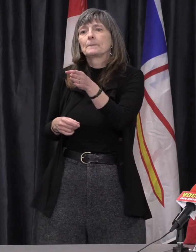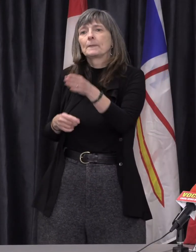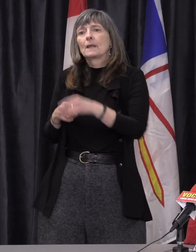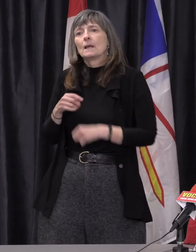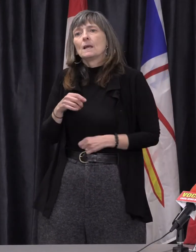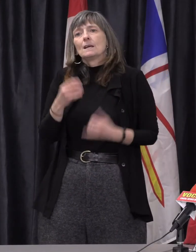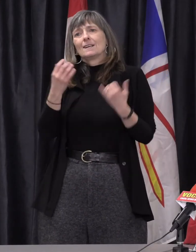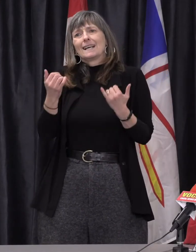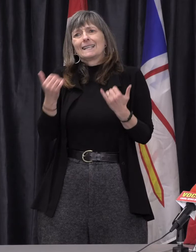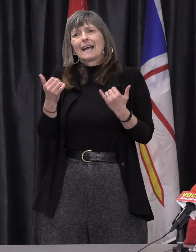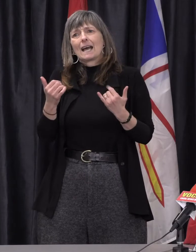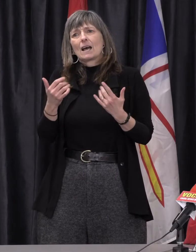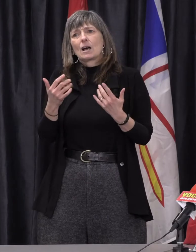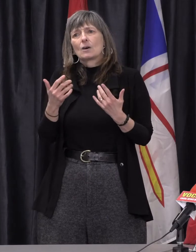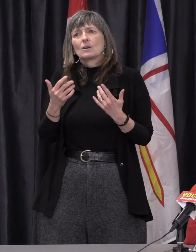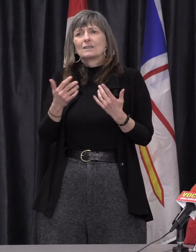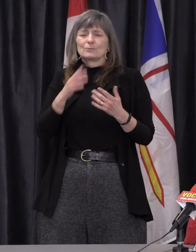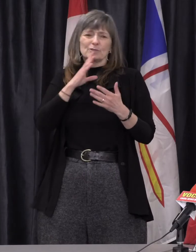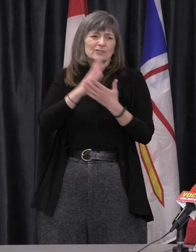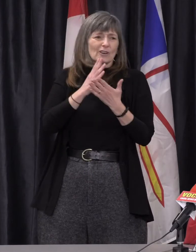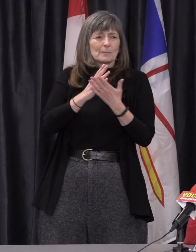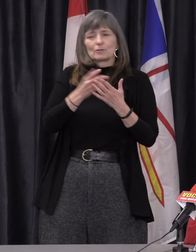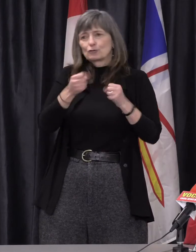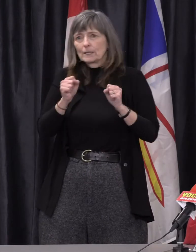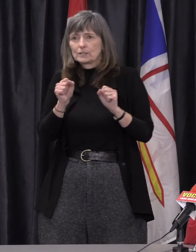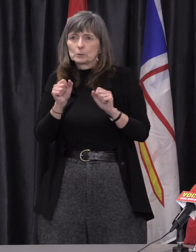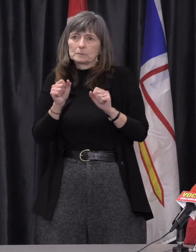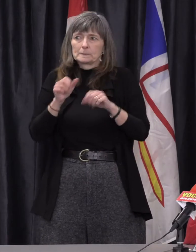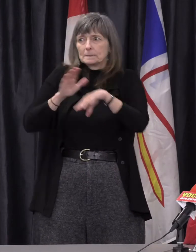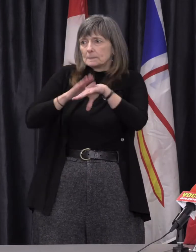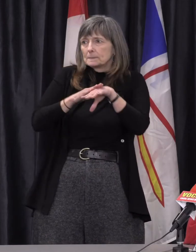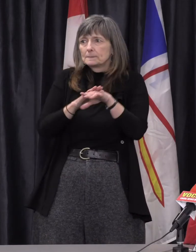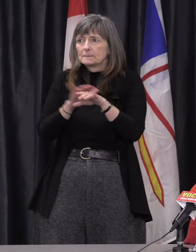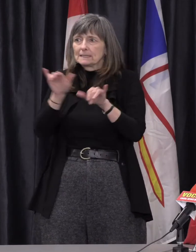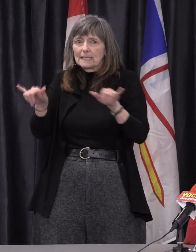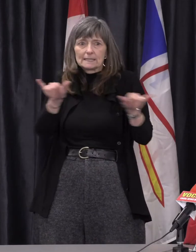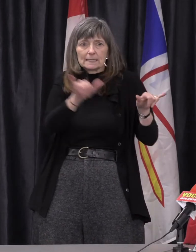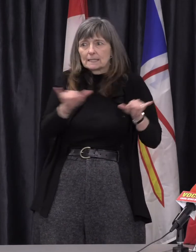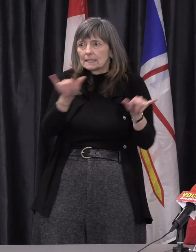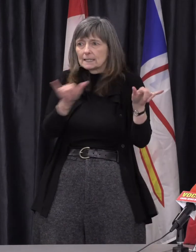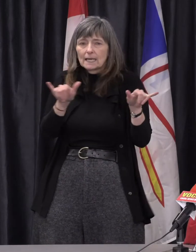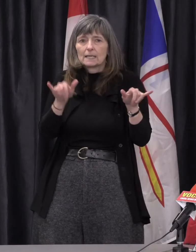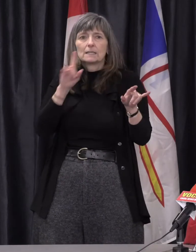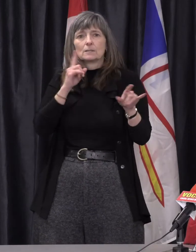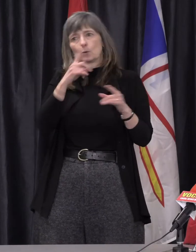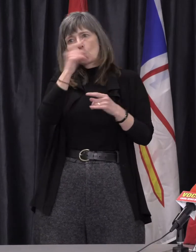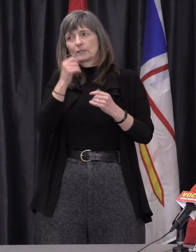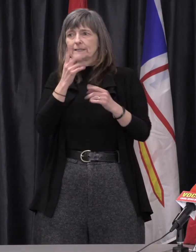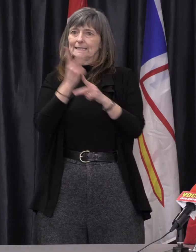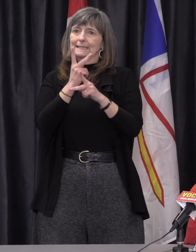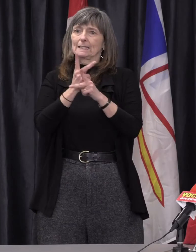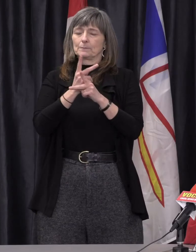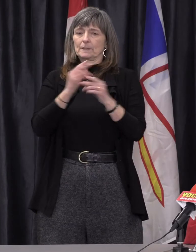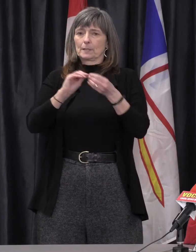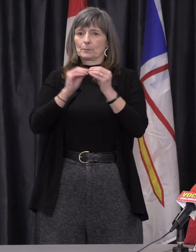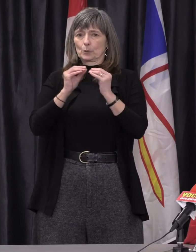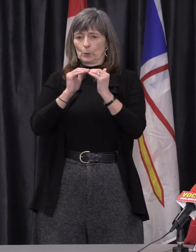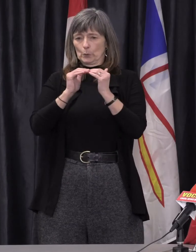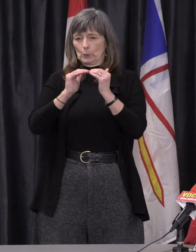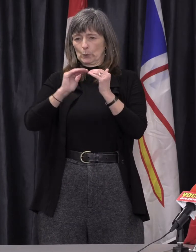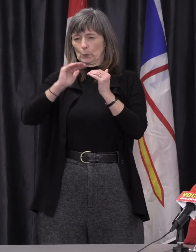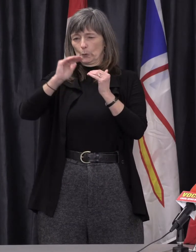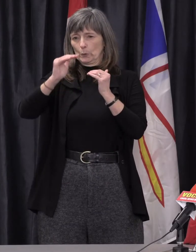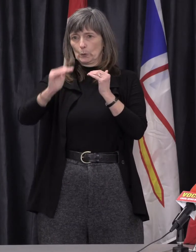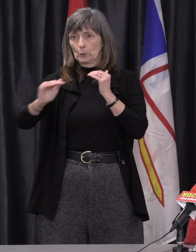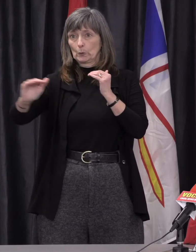precautions being taken, obviously, to flatten the curve. Right now, we're seeing a peak in other countries. Do we have a timeline or an estimated, timeline on when